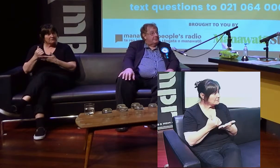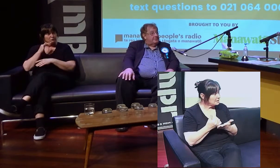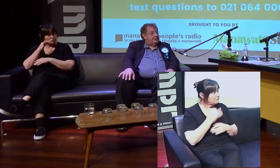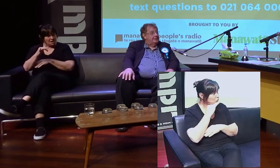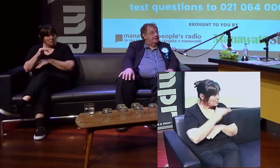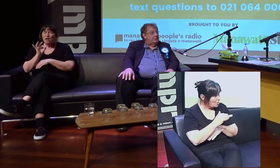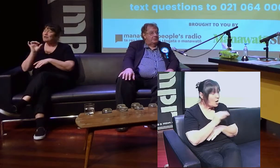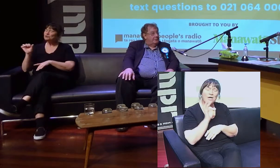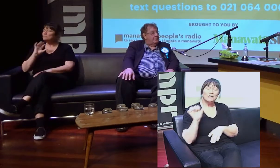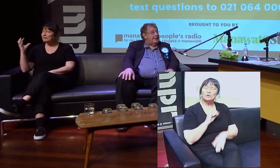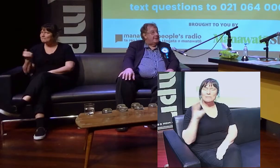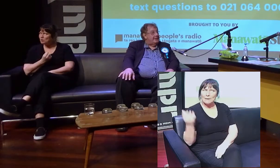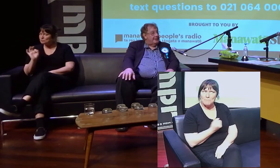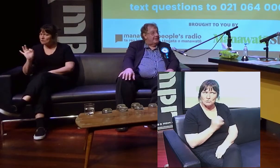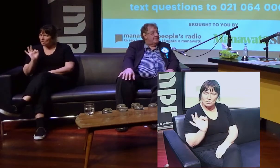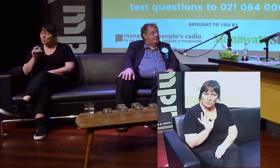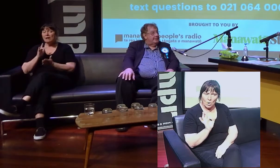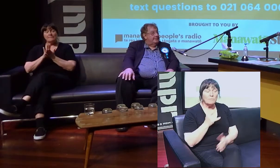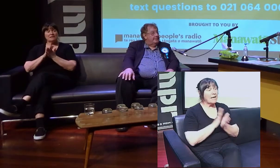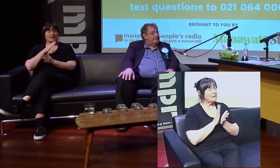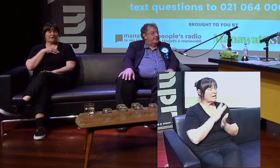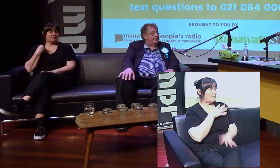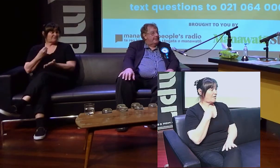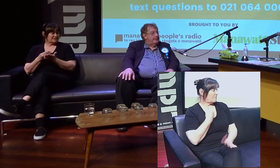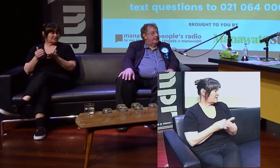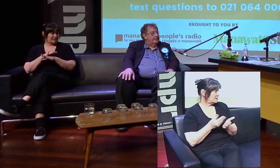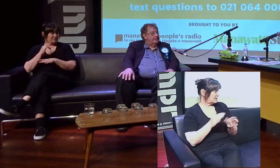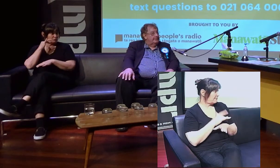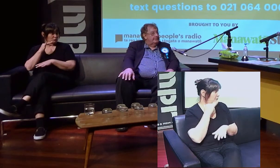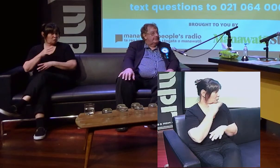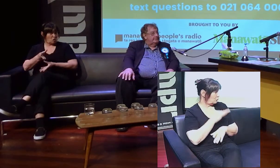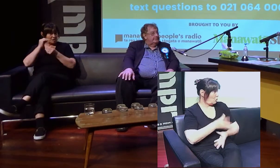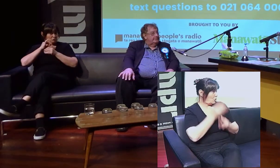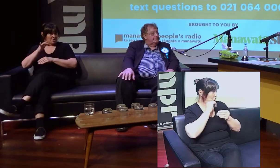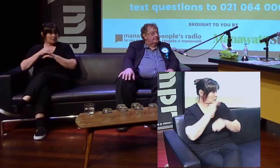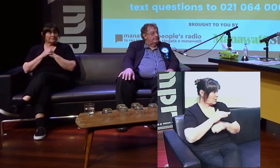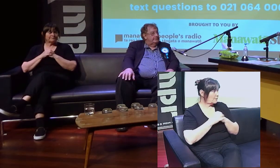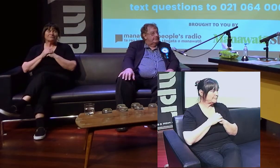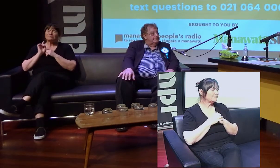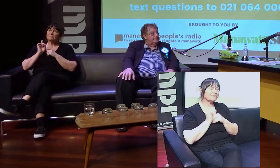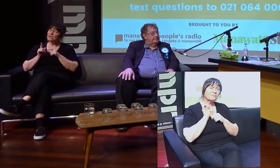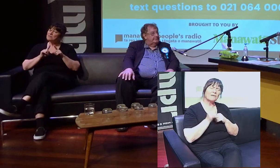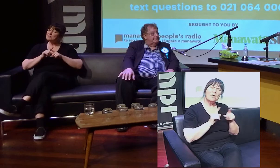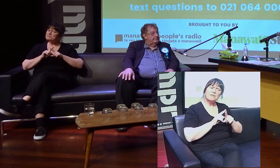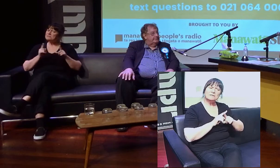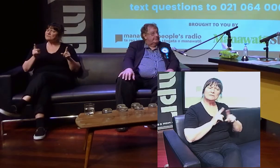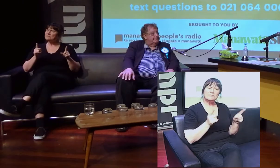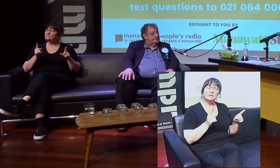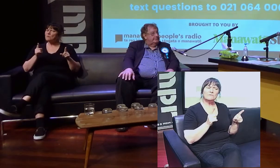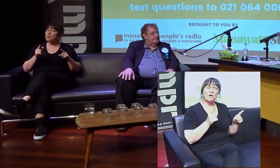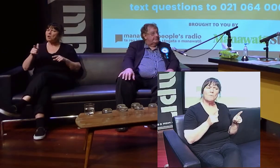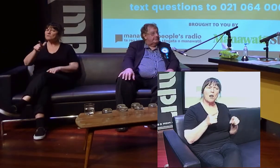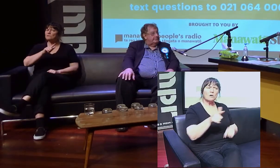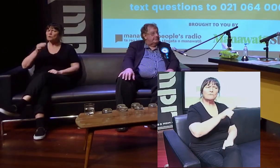should be compulsory, but we're very, very happy to have that government funded. It seems to be in stark contrast to what a lot of local councils are doing at the moment.